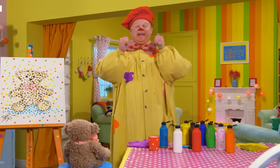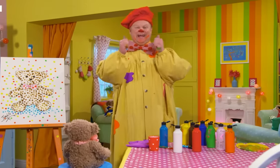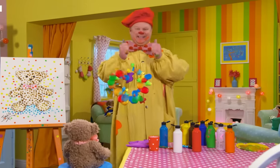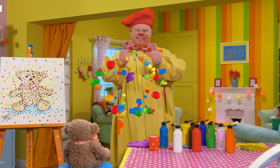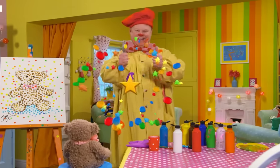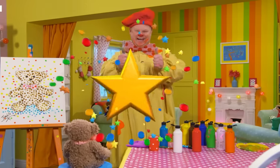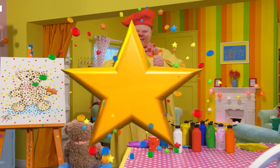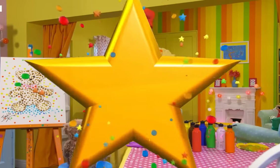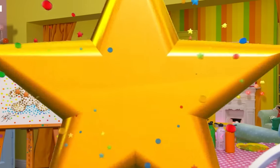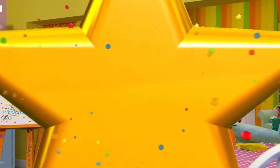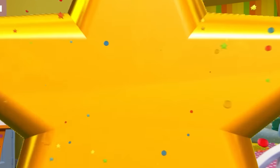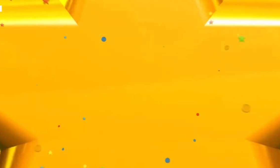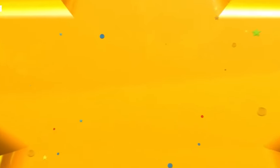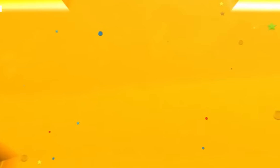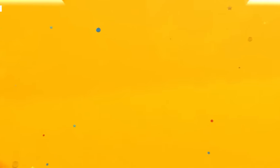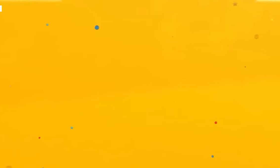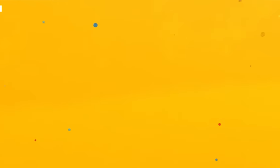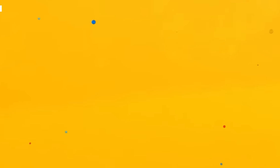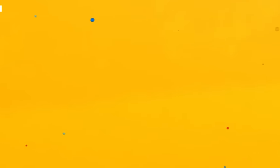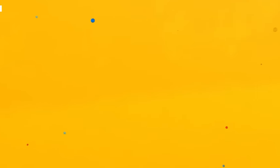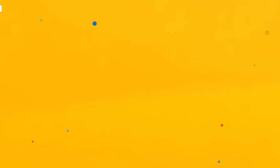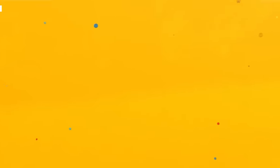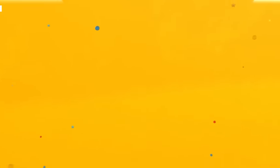shining stars.